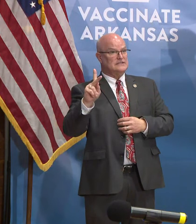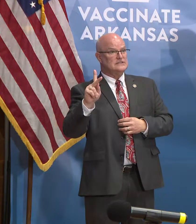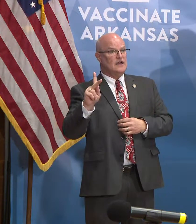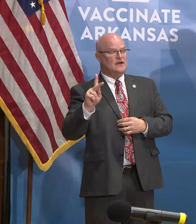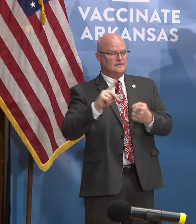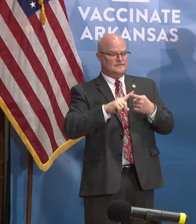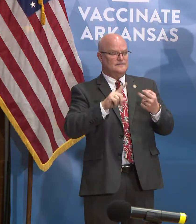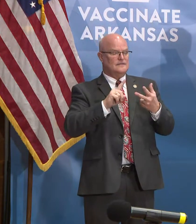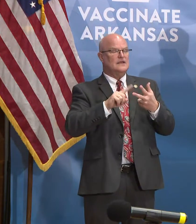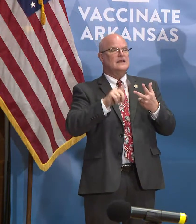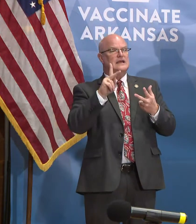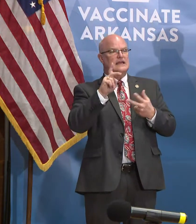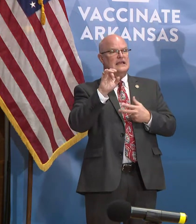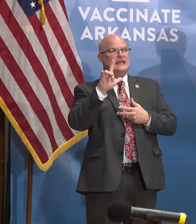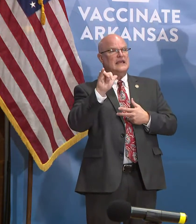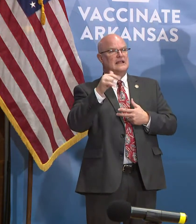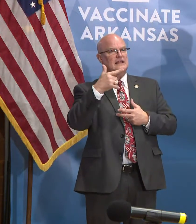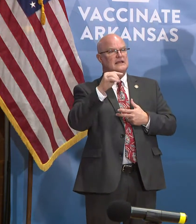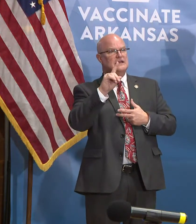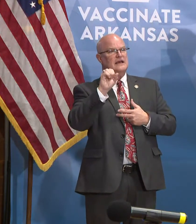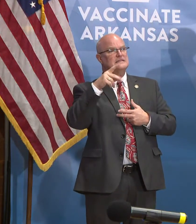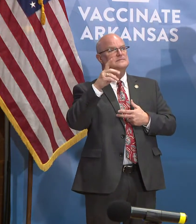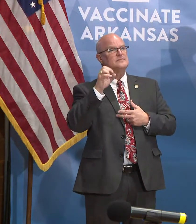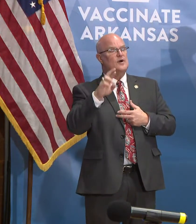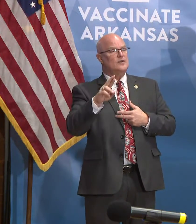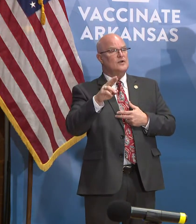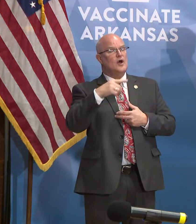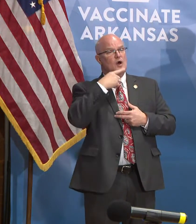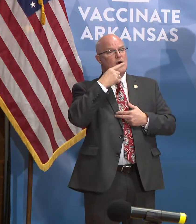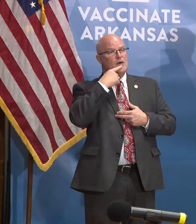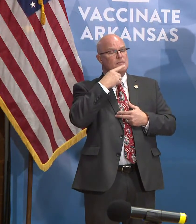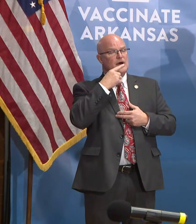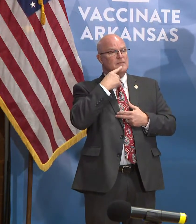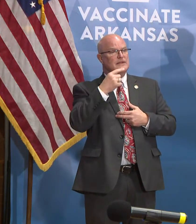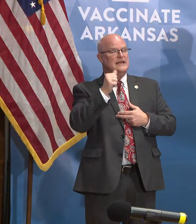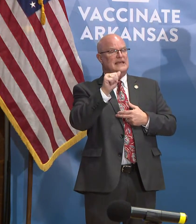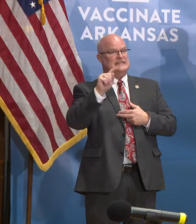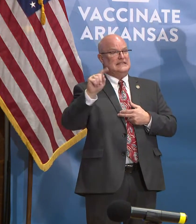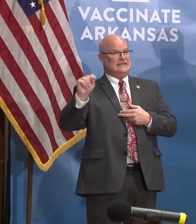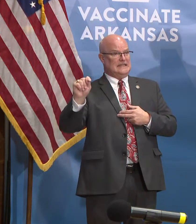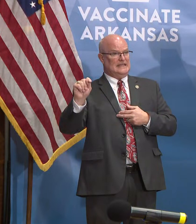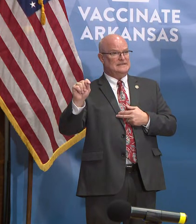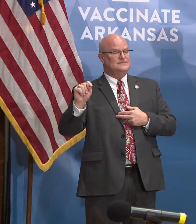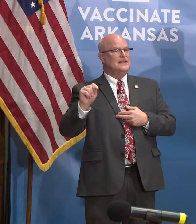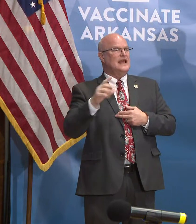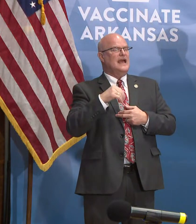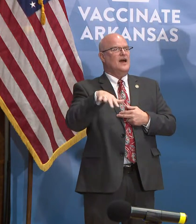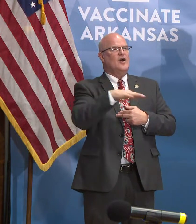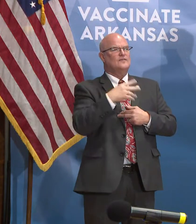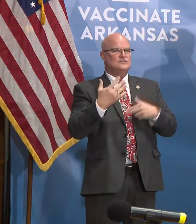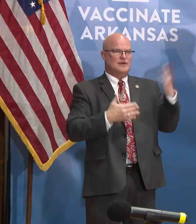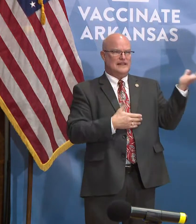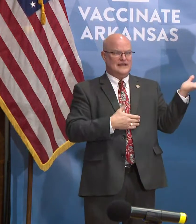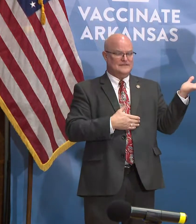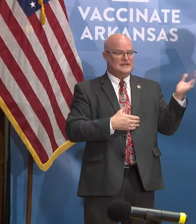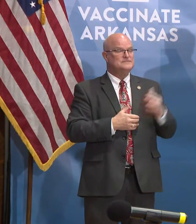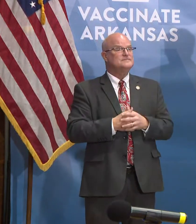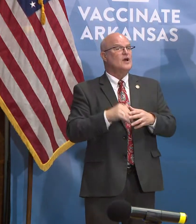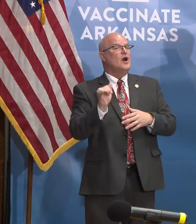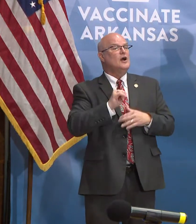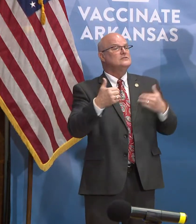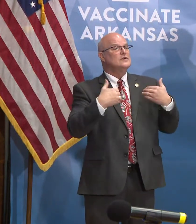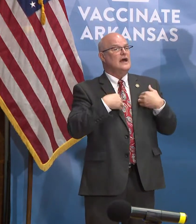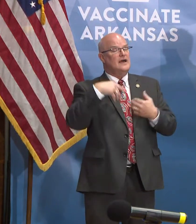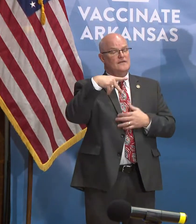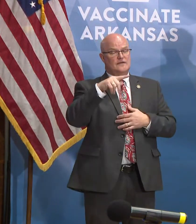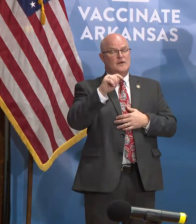and Kelly Gottsponer, FirstNet Public Safety Solutions of AT&T. They're over to my left. We also